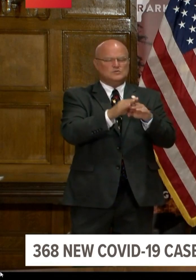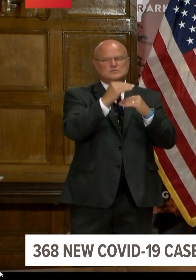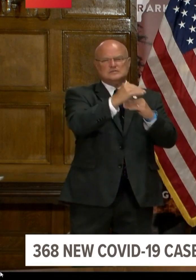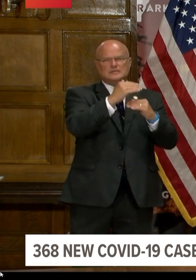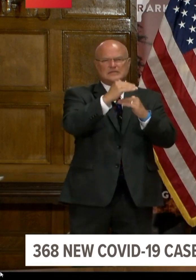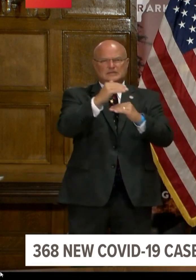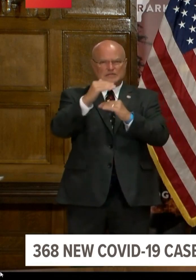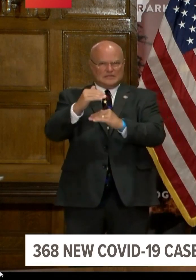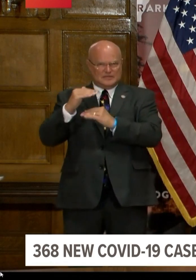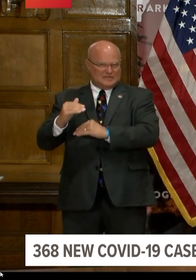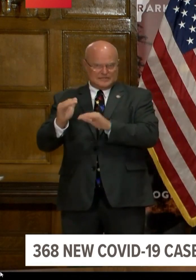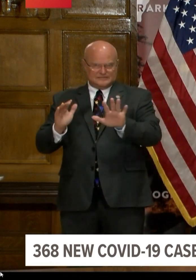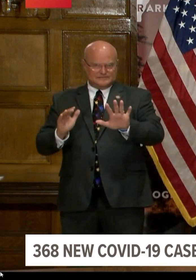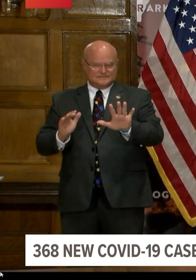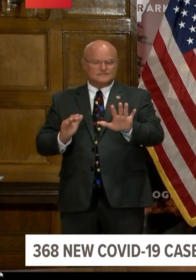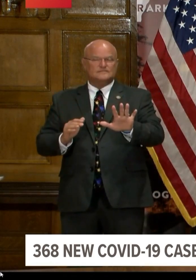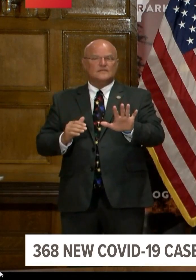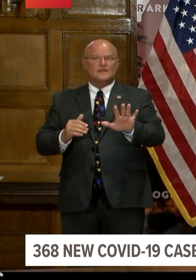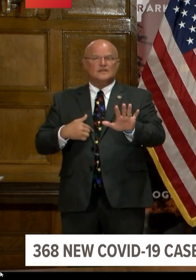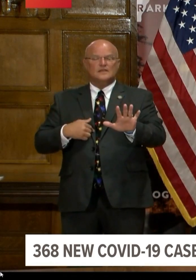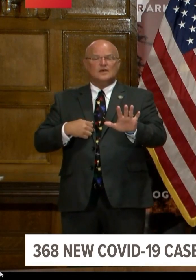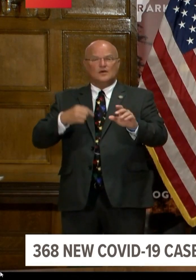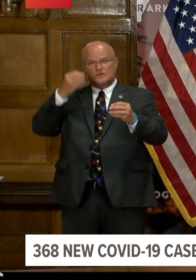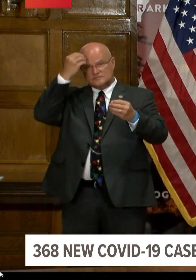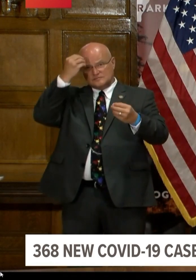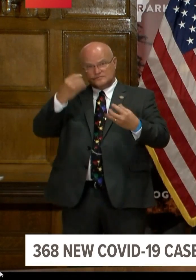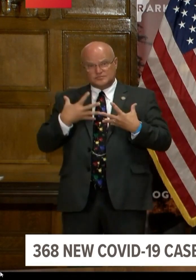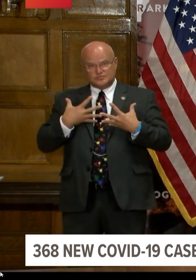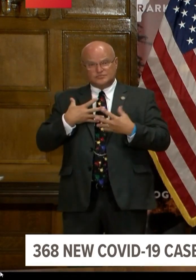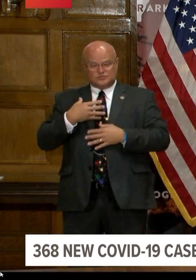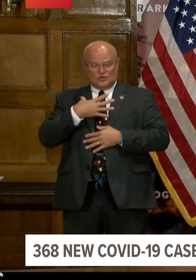on. And so I get the report from the White House